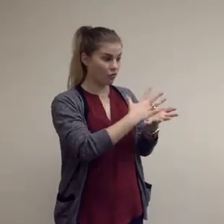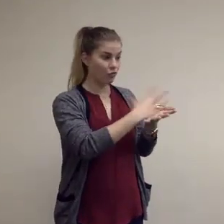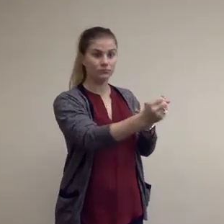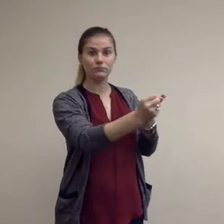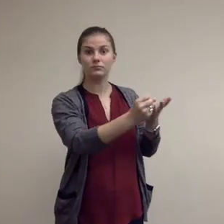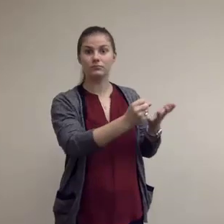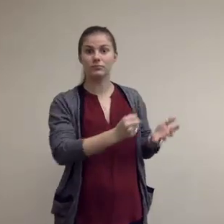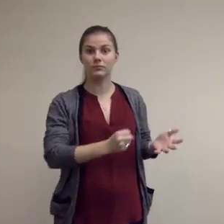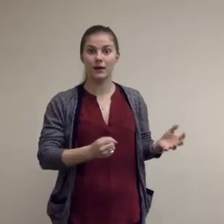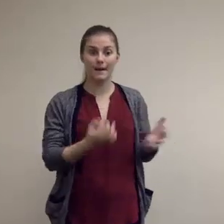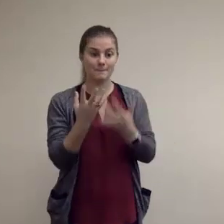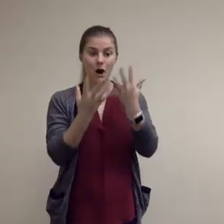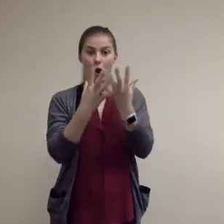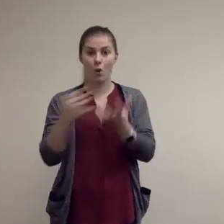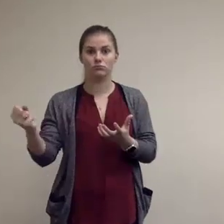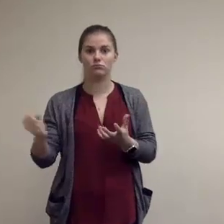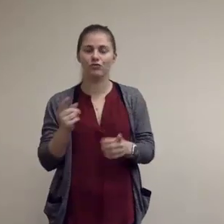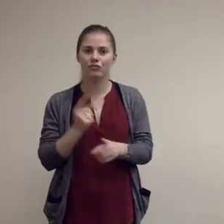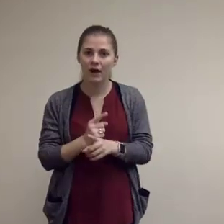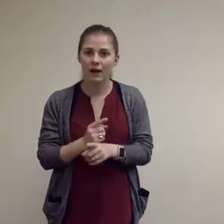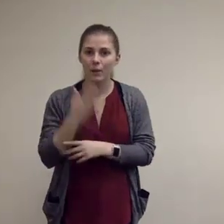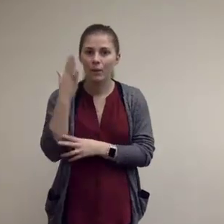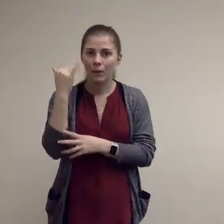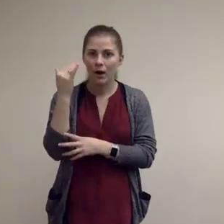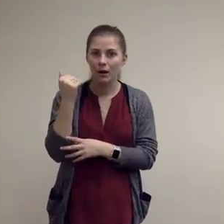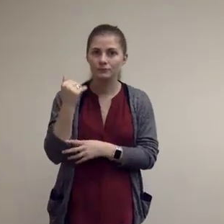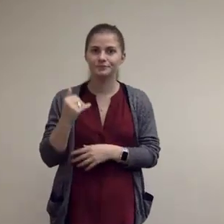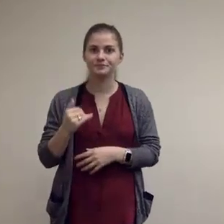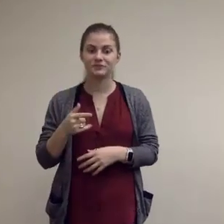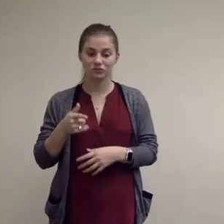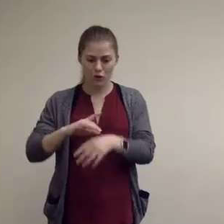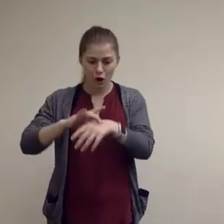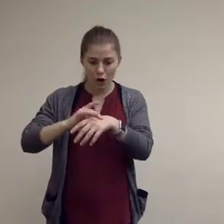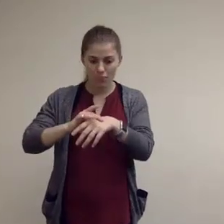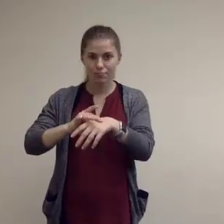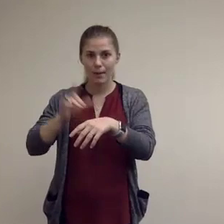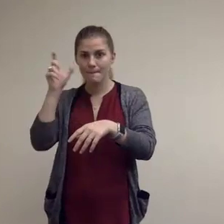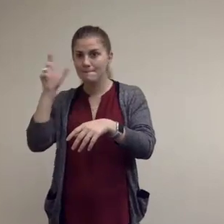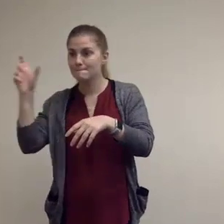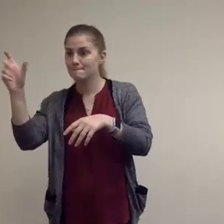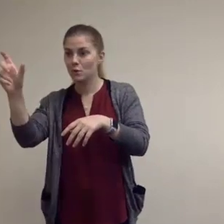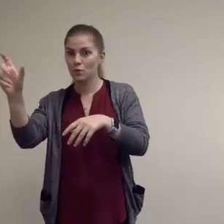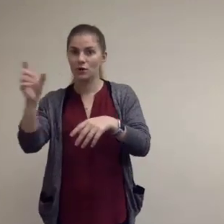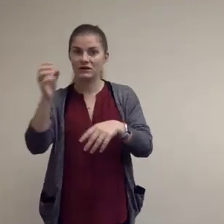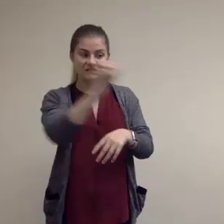is closest to the moon. Hot, yes. It's a lot further. It's a lot further, right? So gravity depends